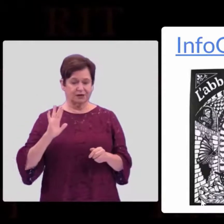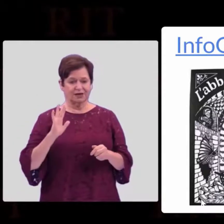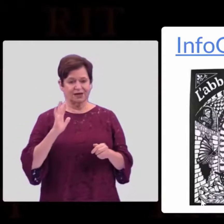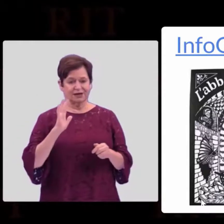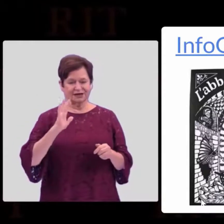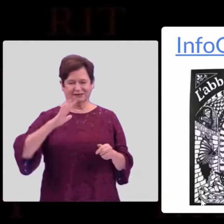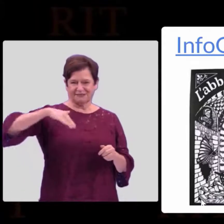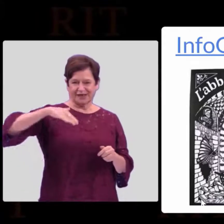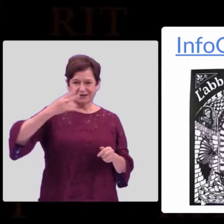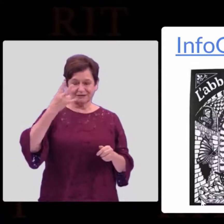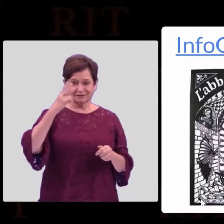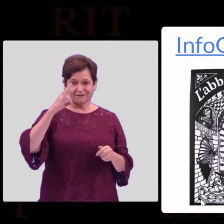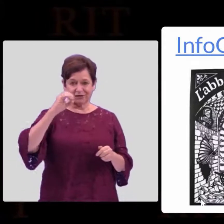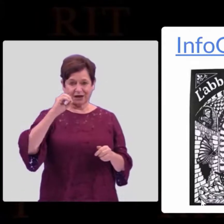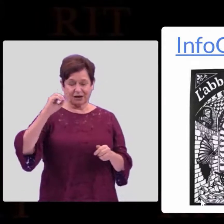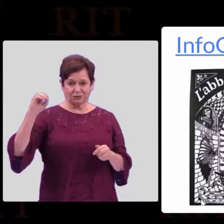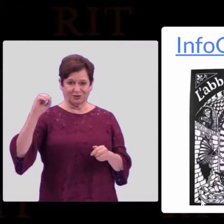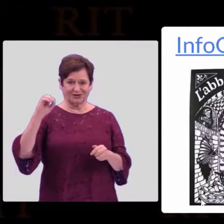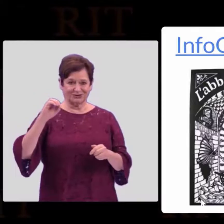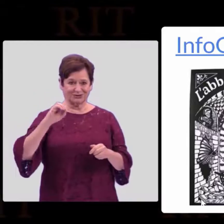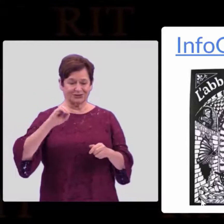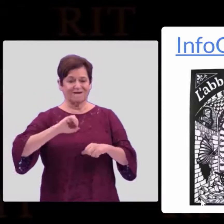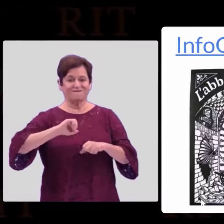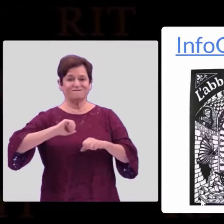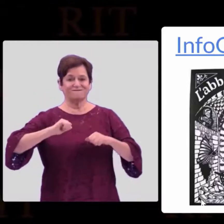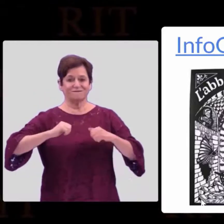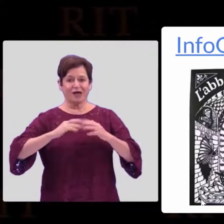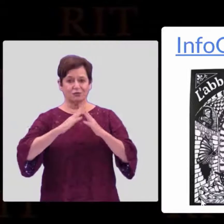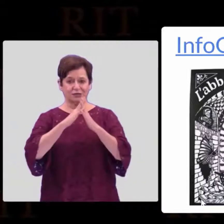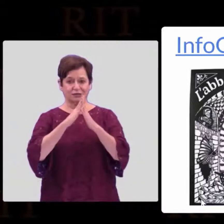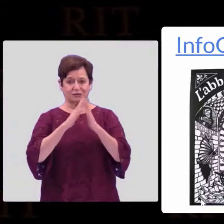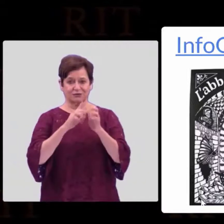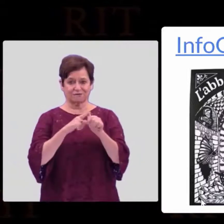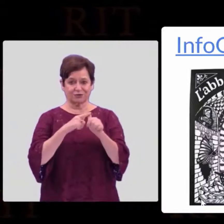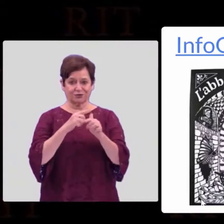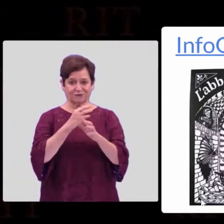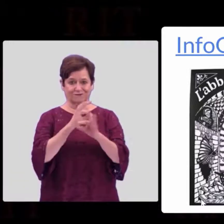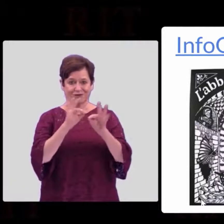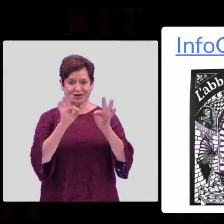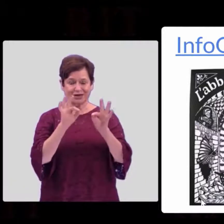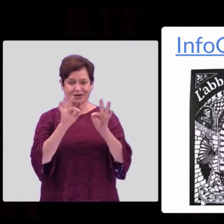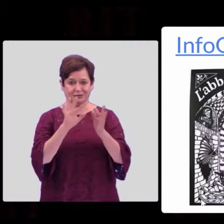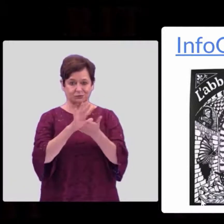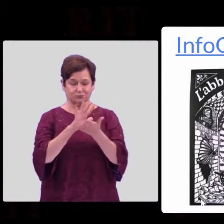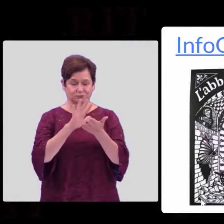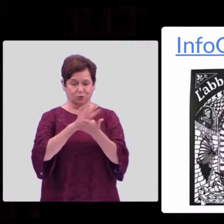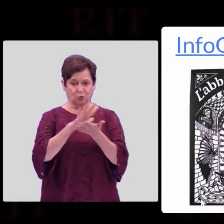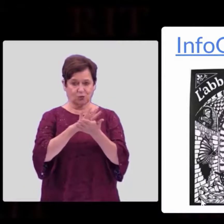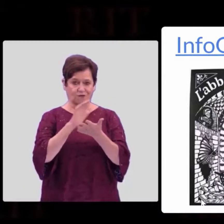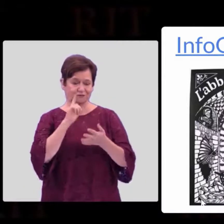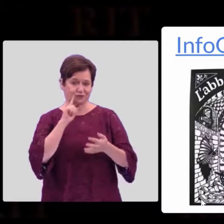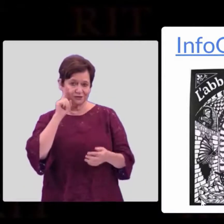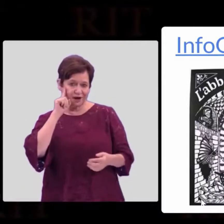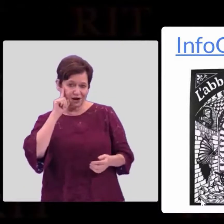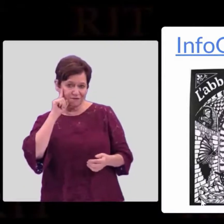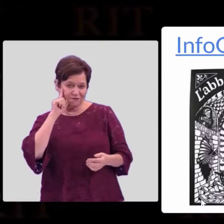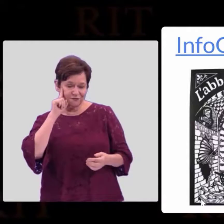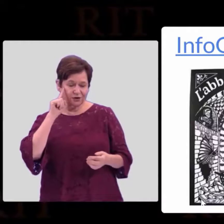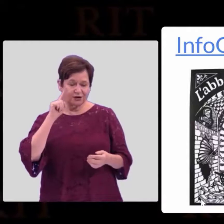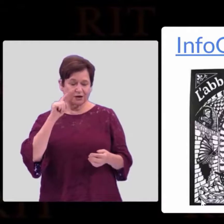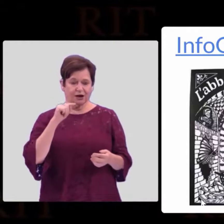In the late 1700s, LePay founded the first free school for the